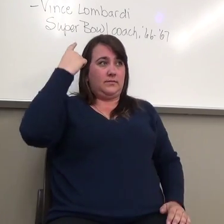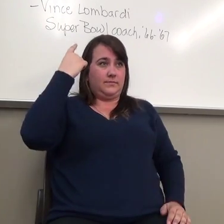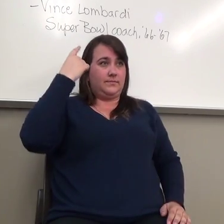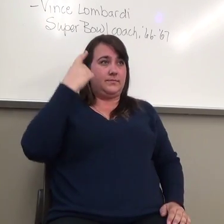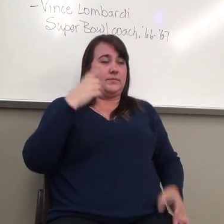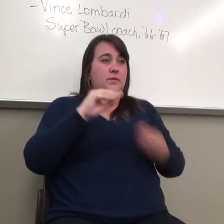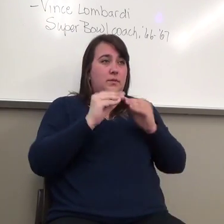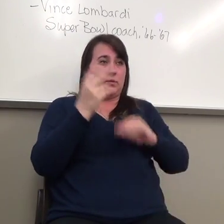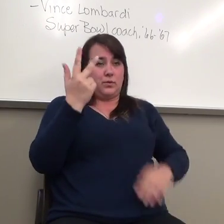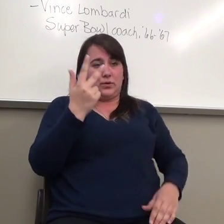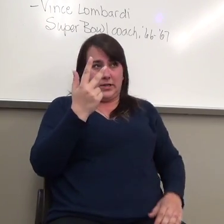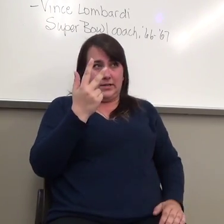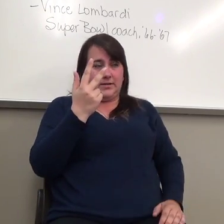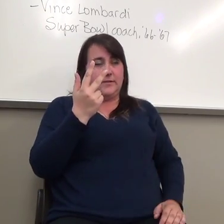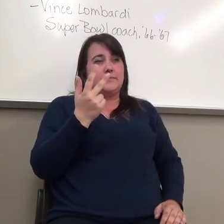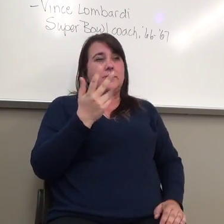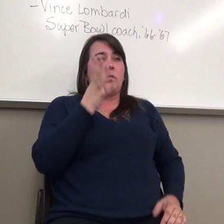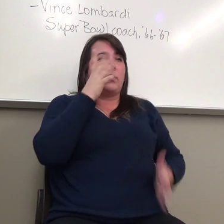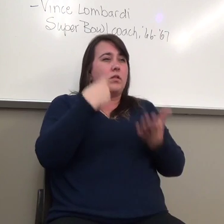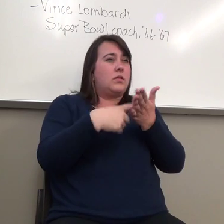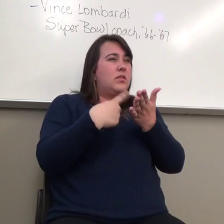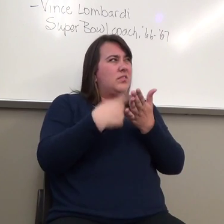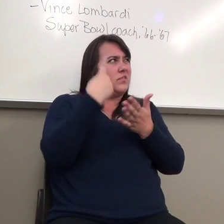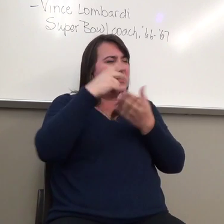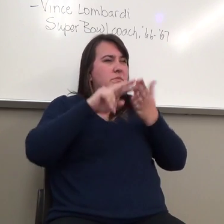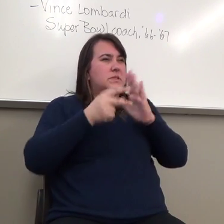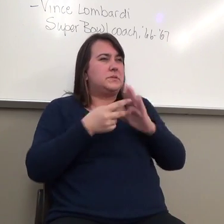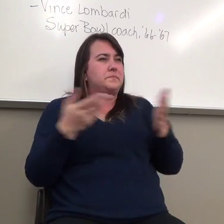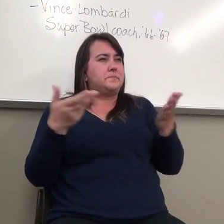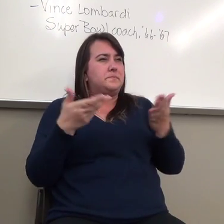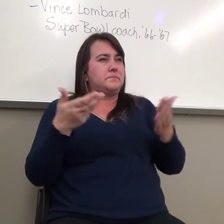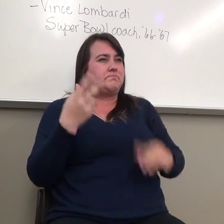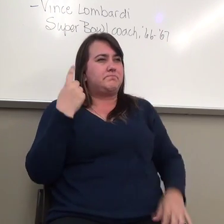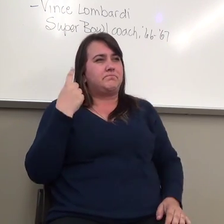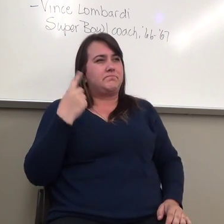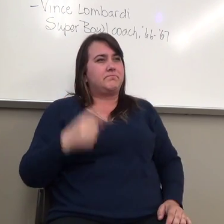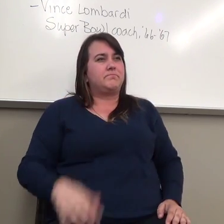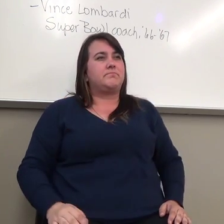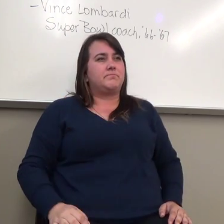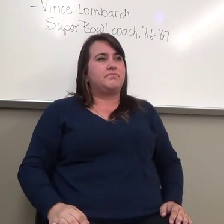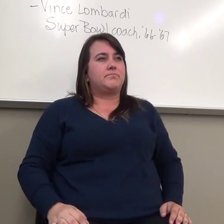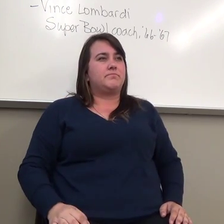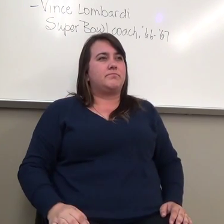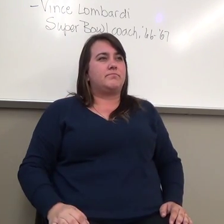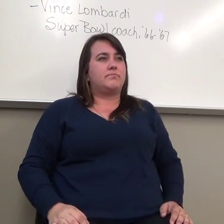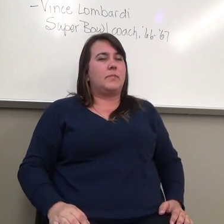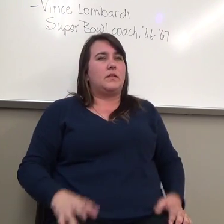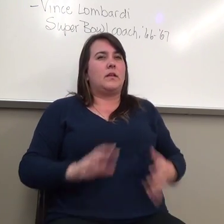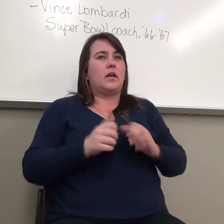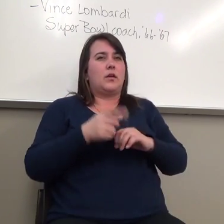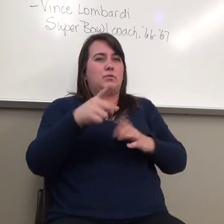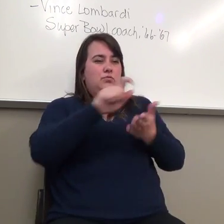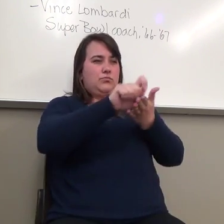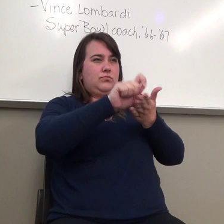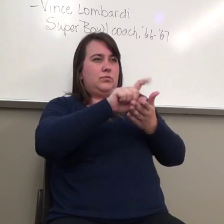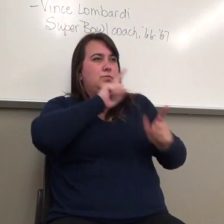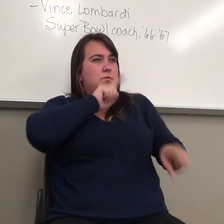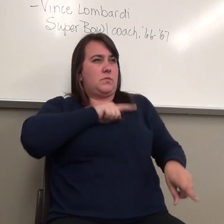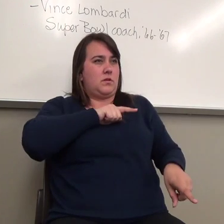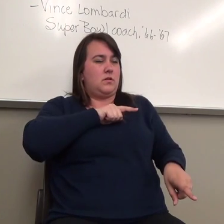3. We're going to talk about what this means and how you're going to answer it. But